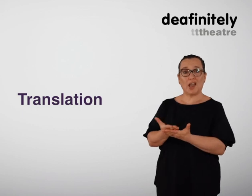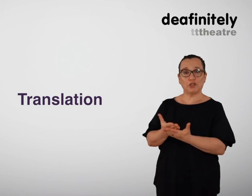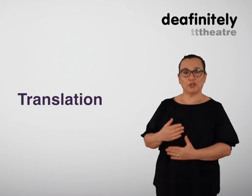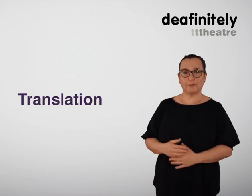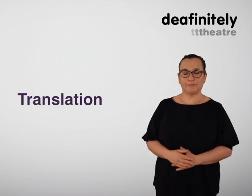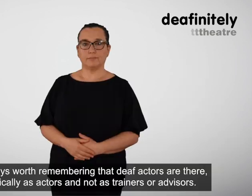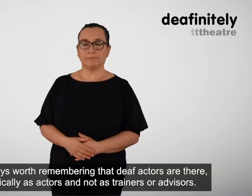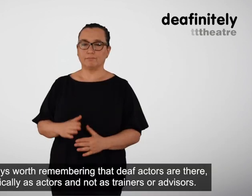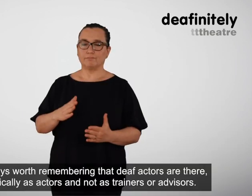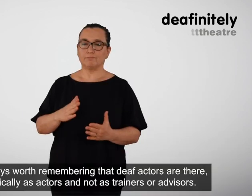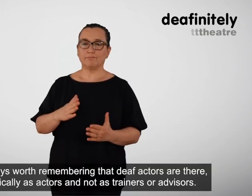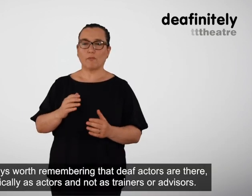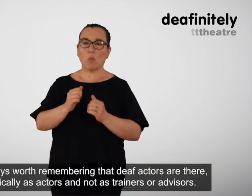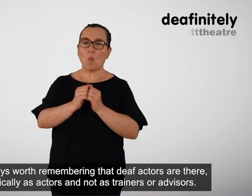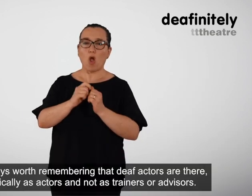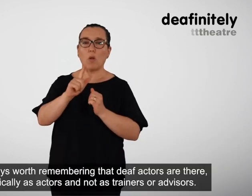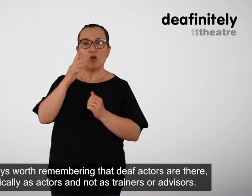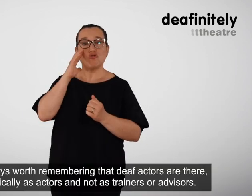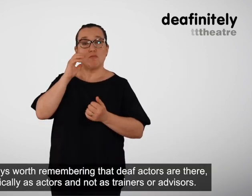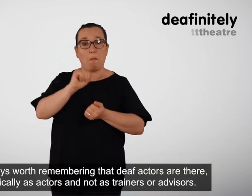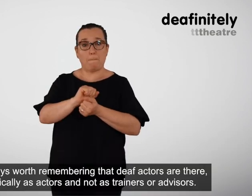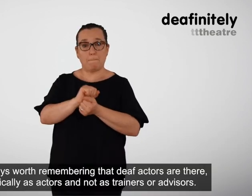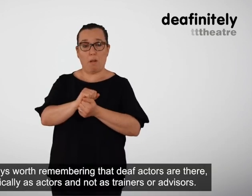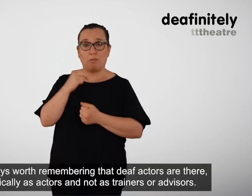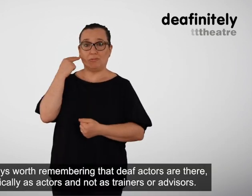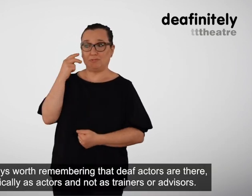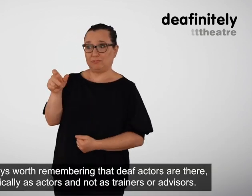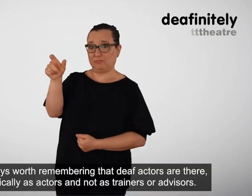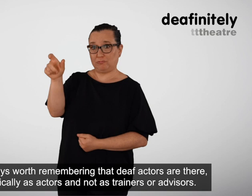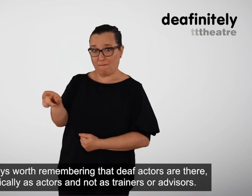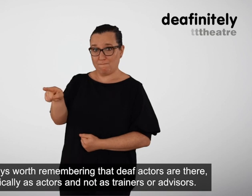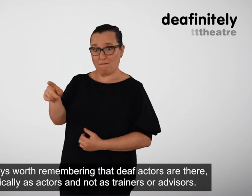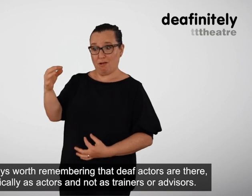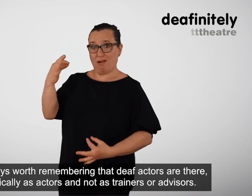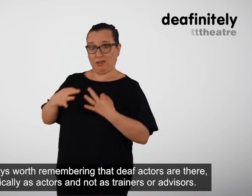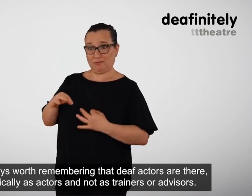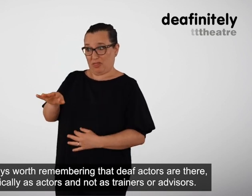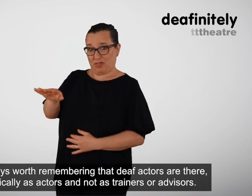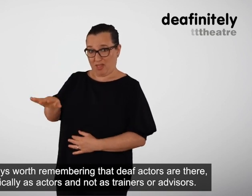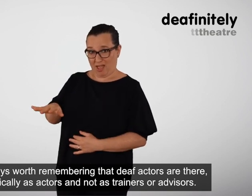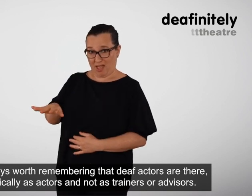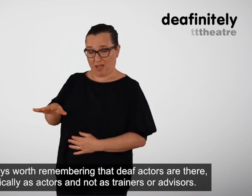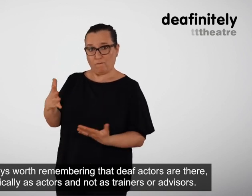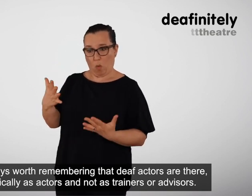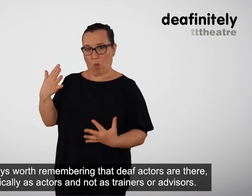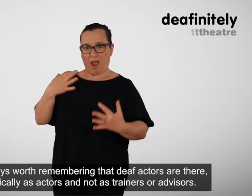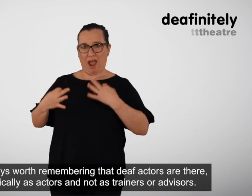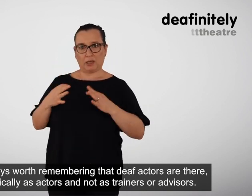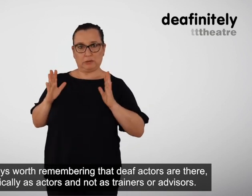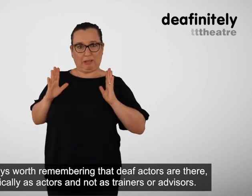Translation. It is always worth remembering that deaf actors are there specifically as actors and not